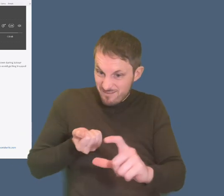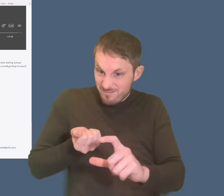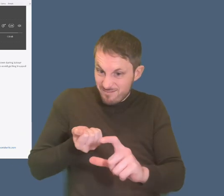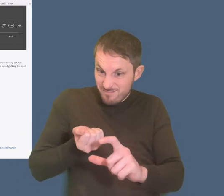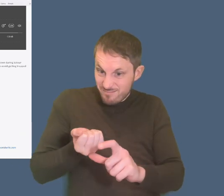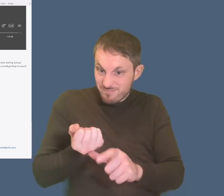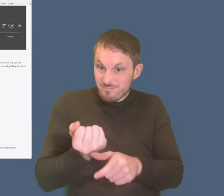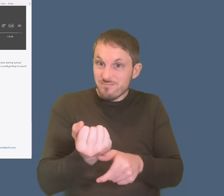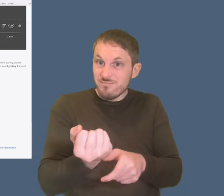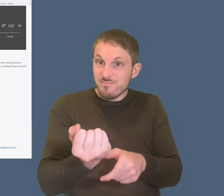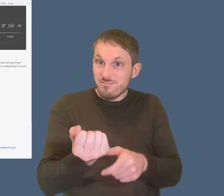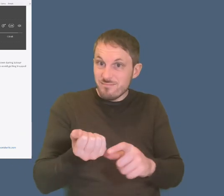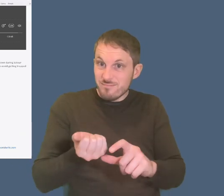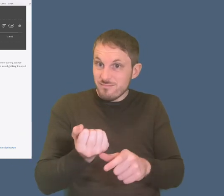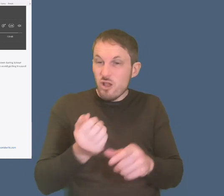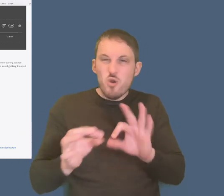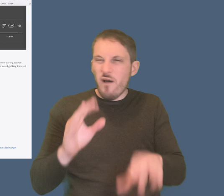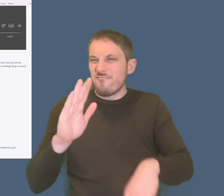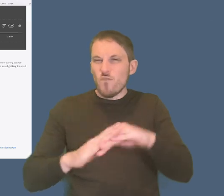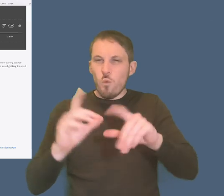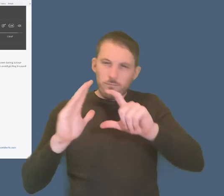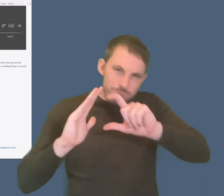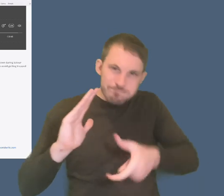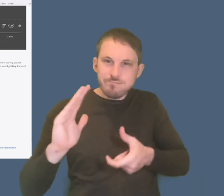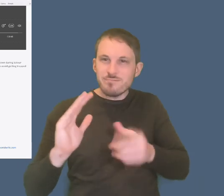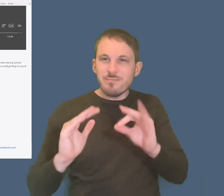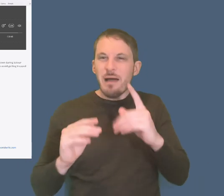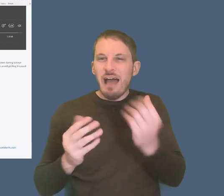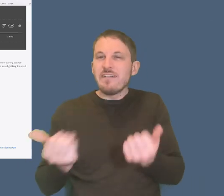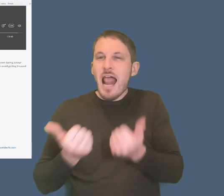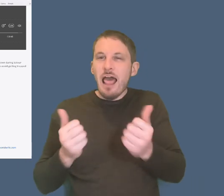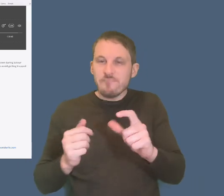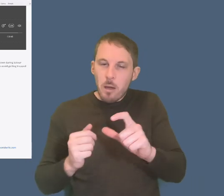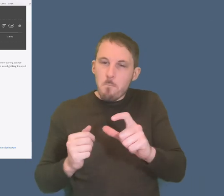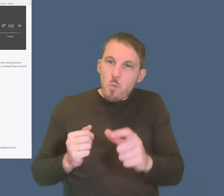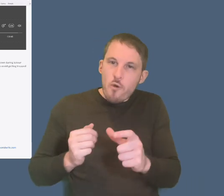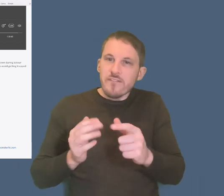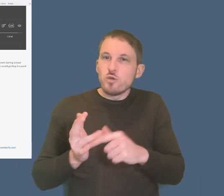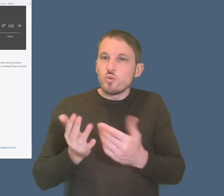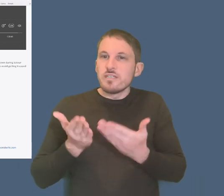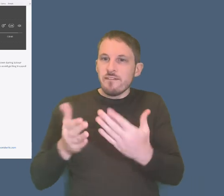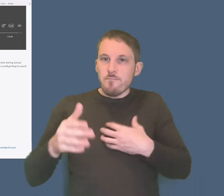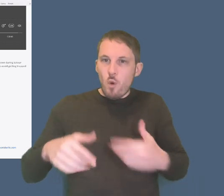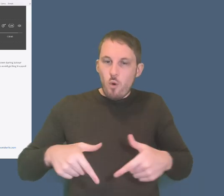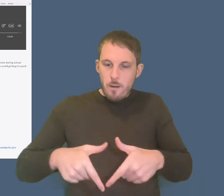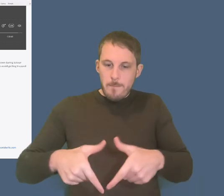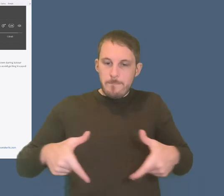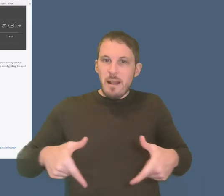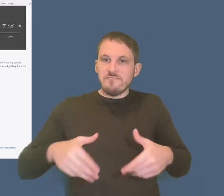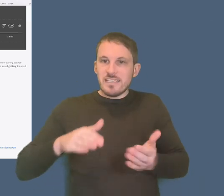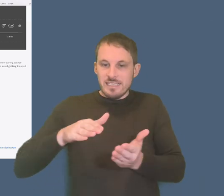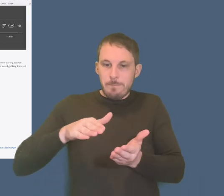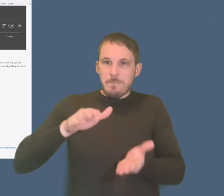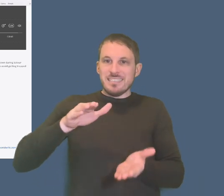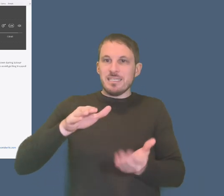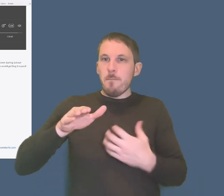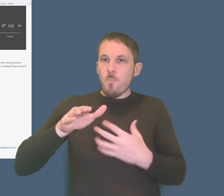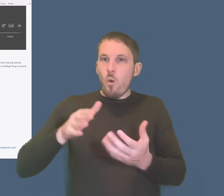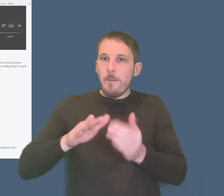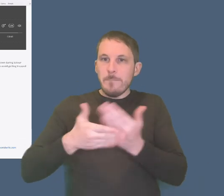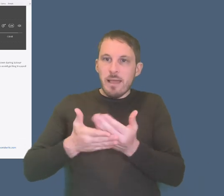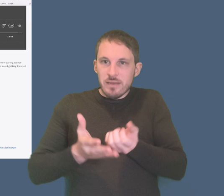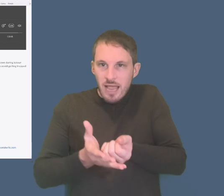moves. Your tailbone is, not completely, but it's got enough movement to open that pelvic space as your baby moves down. And